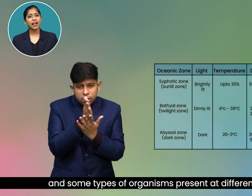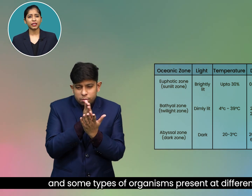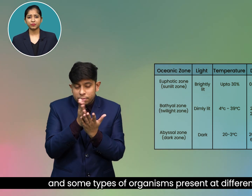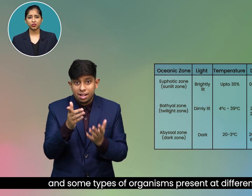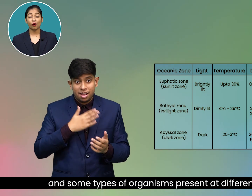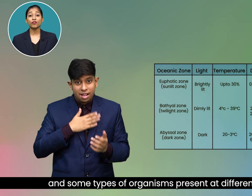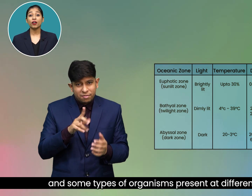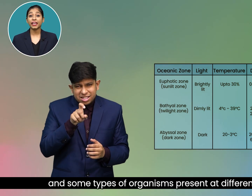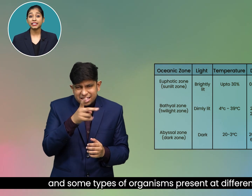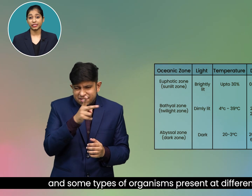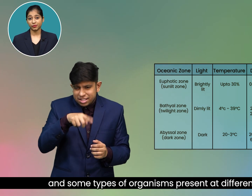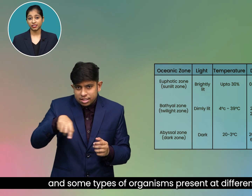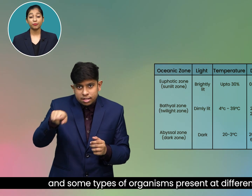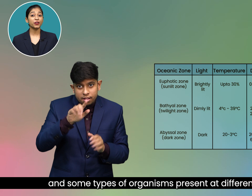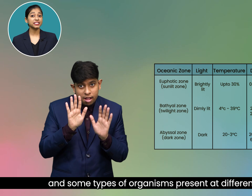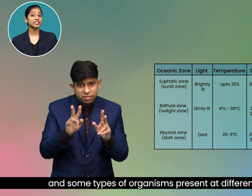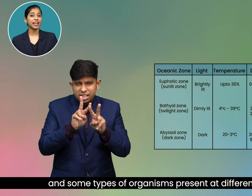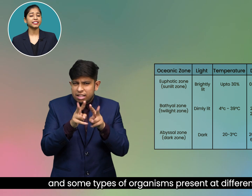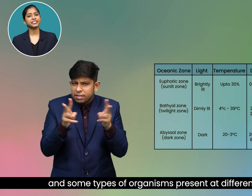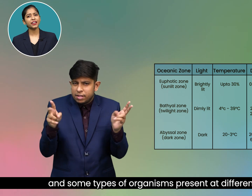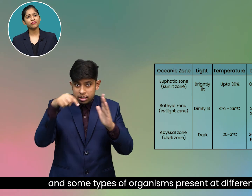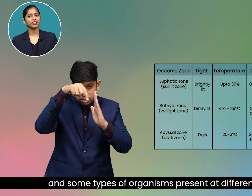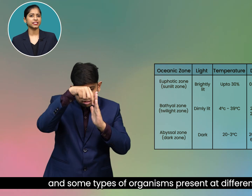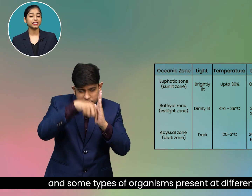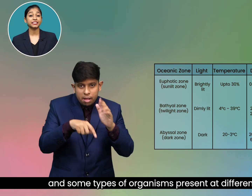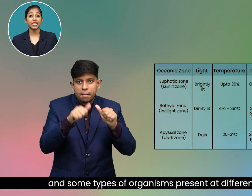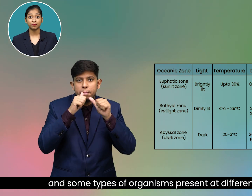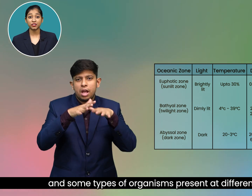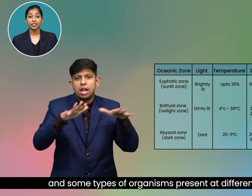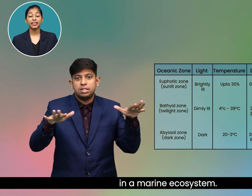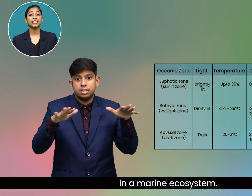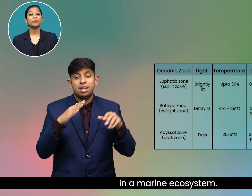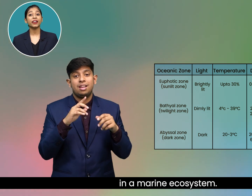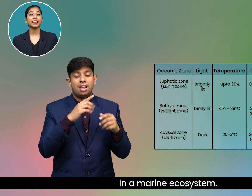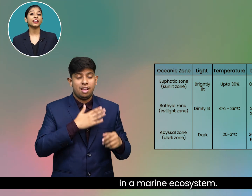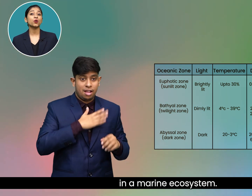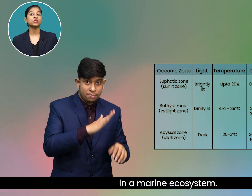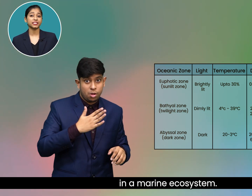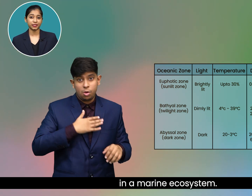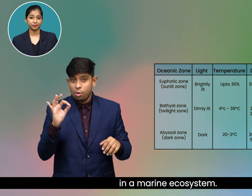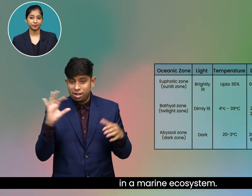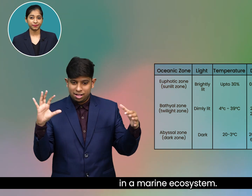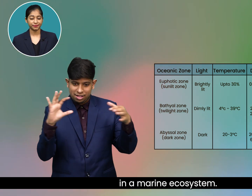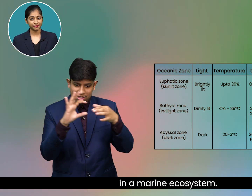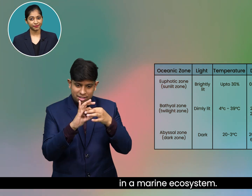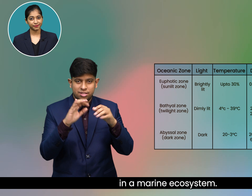some types of organisms present at different depths in a marine